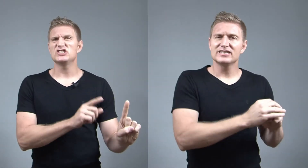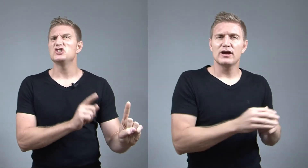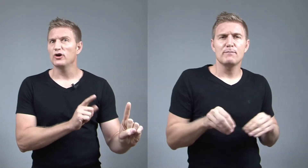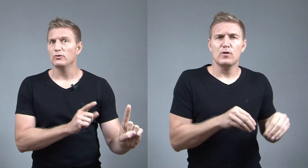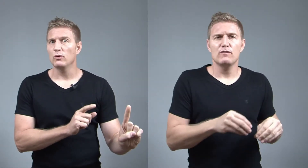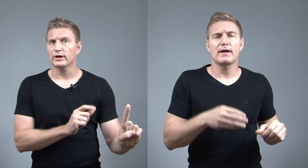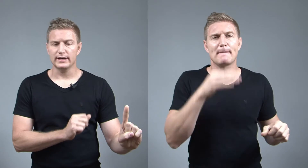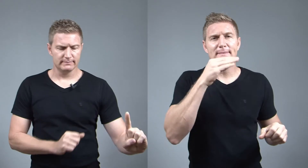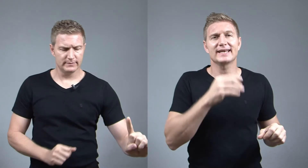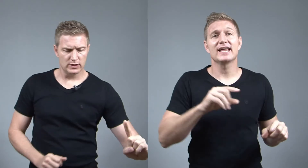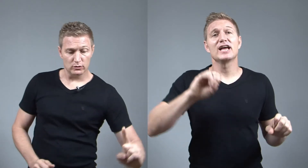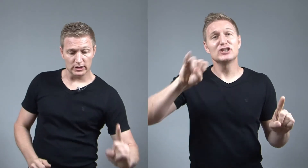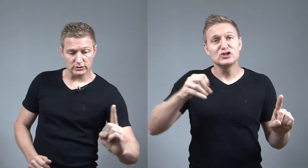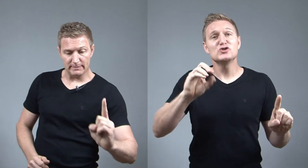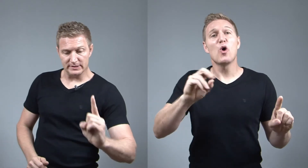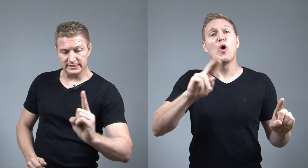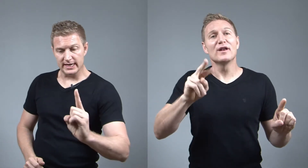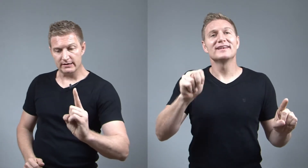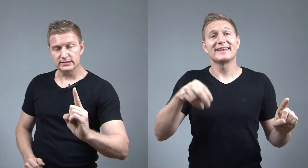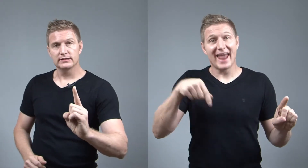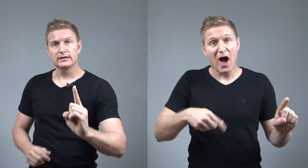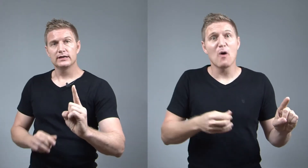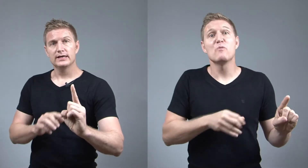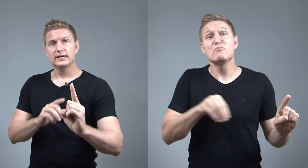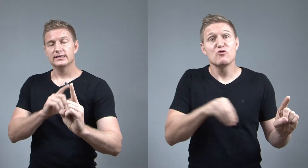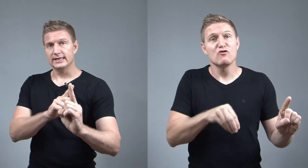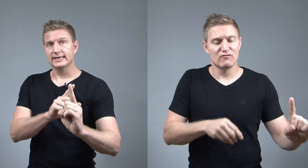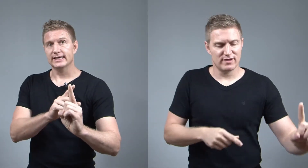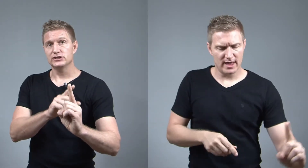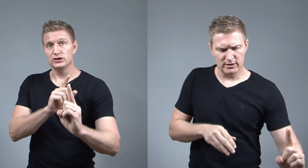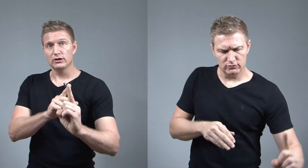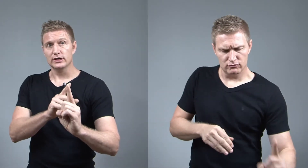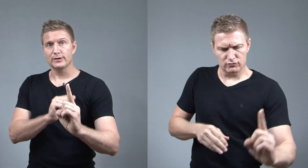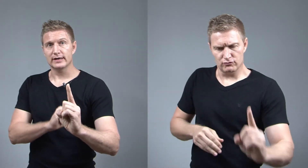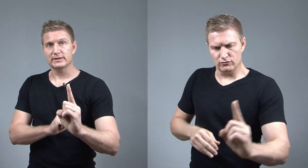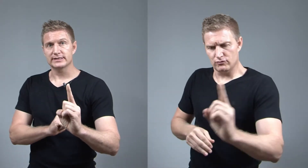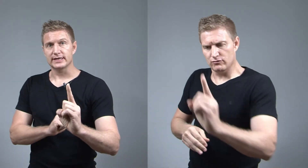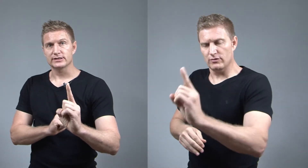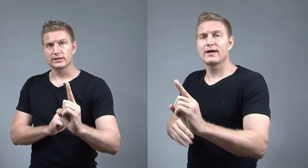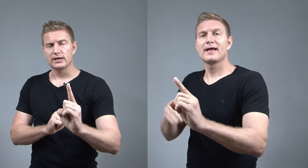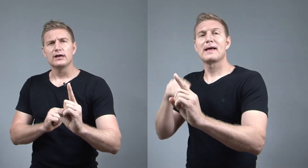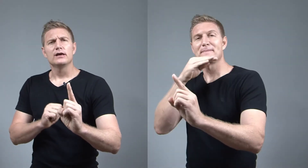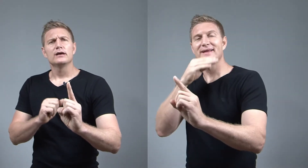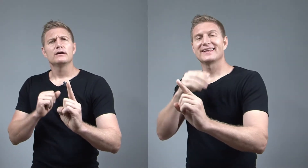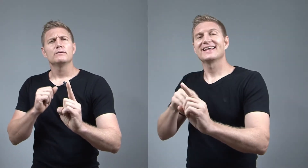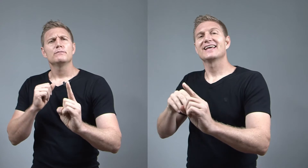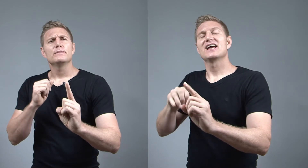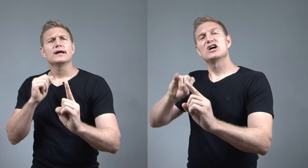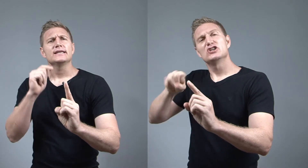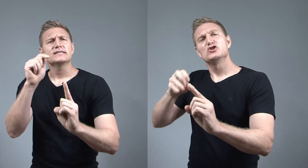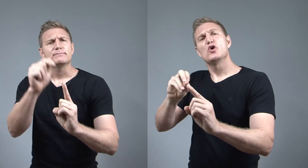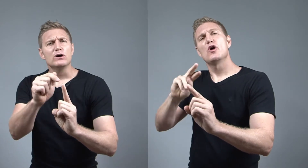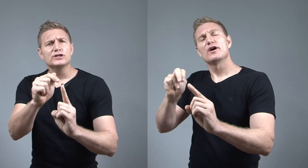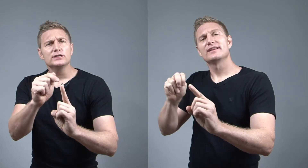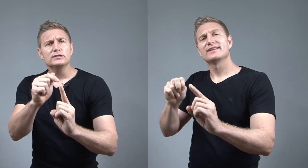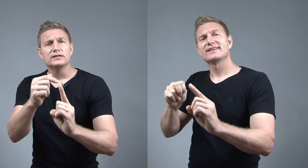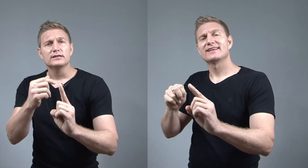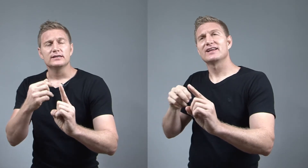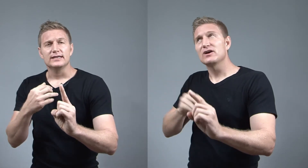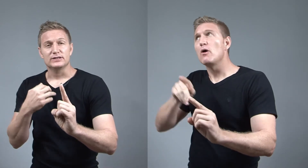John walking. Goes up the stairs, it indicates John going up the stairs. And his emotion is what